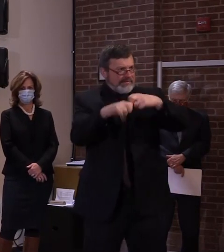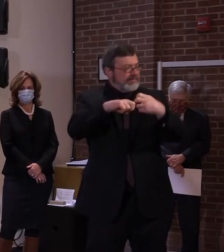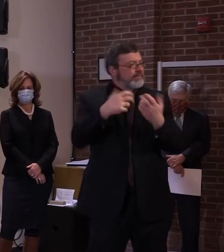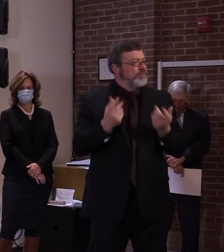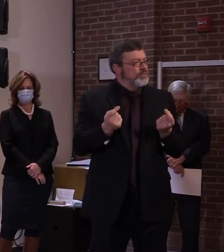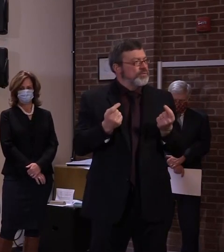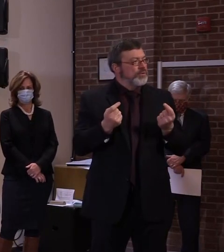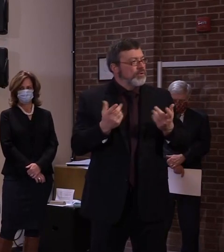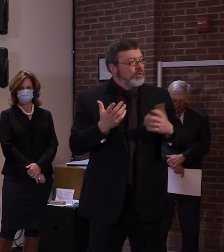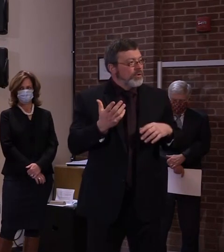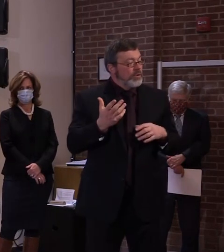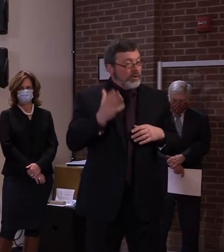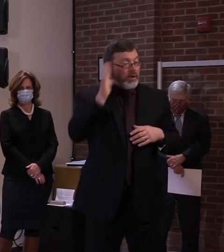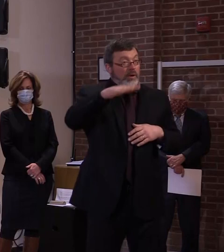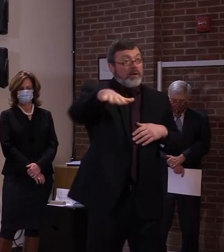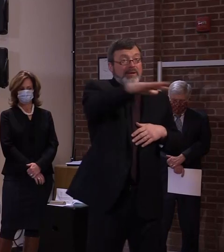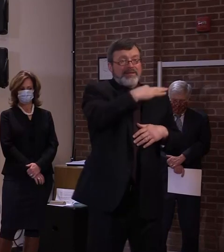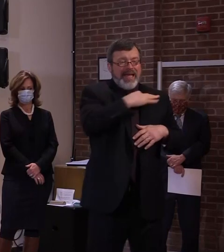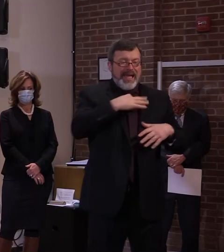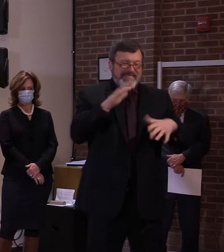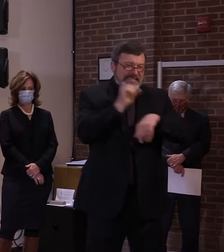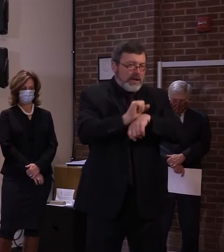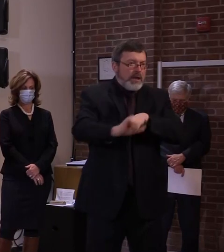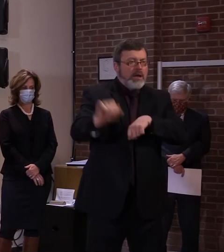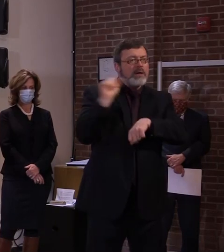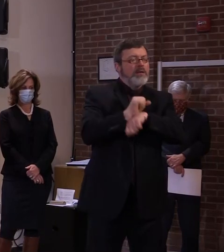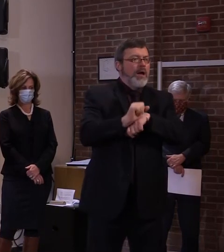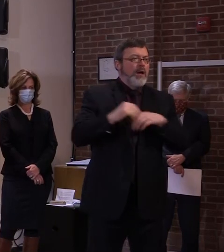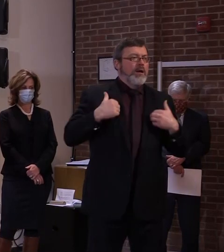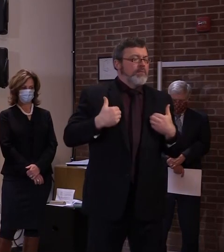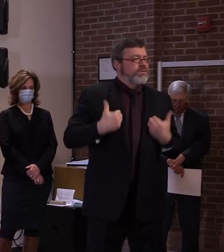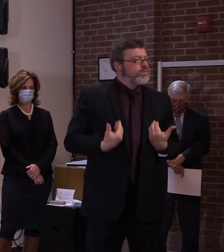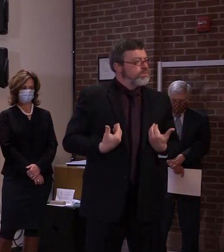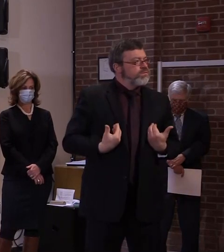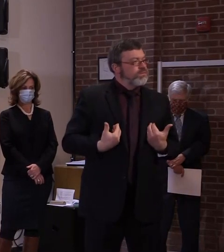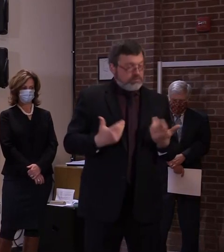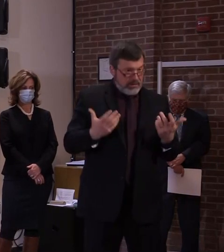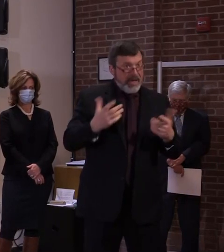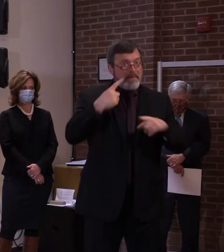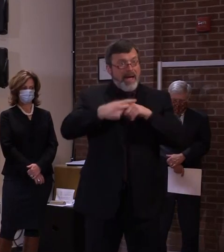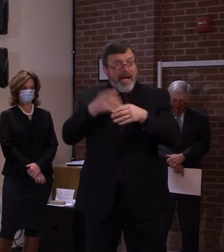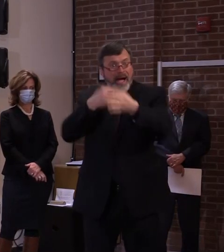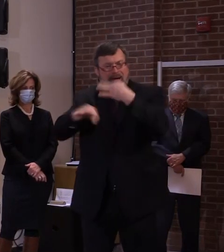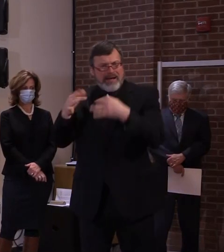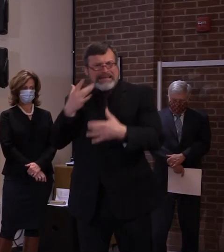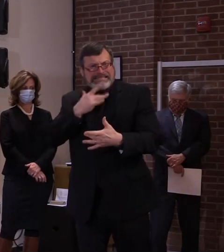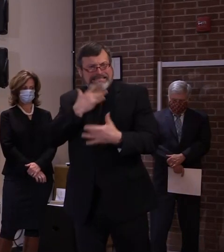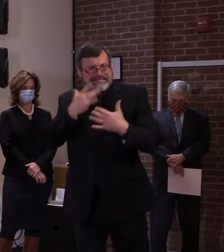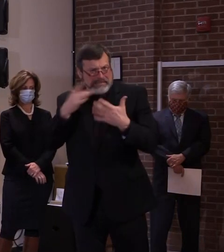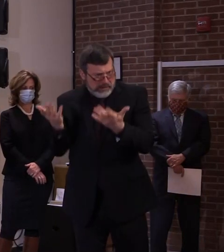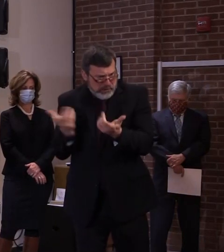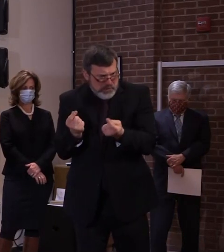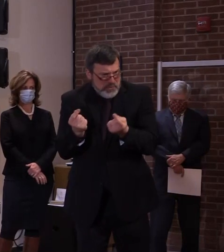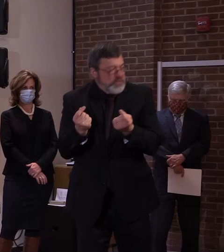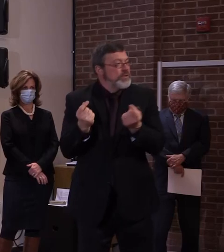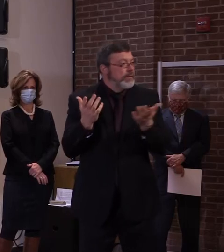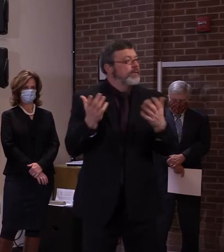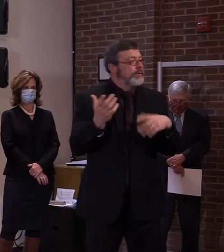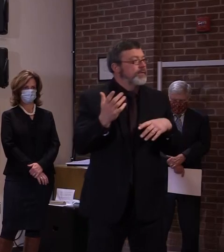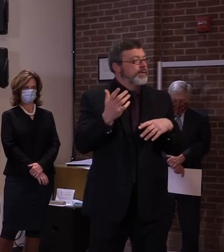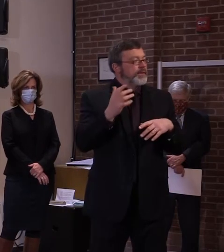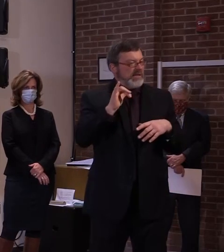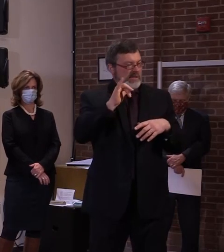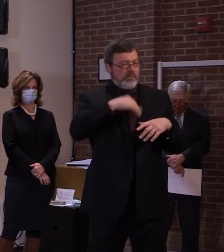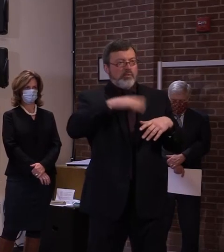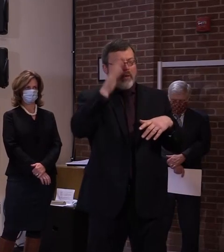staff shortages. I intend to publish some recommendations after the first of the year on how we can reduce the administrative burden on schools.